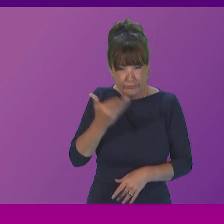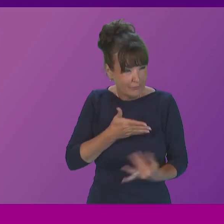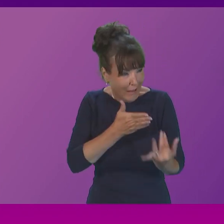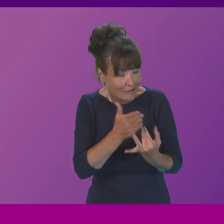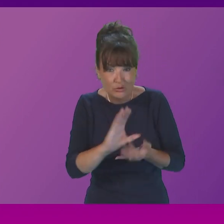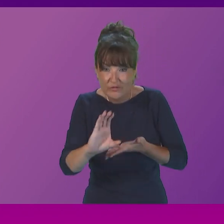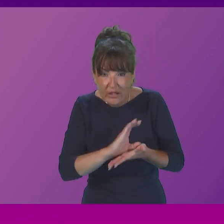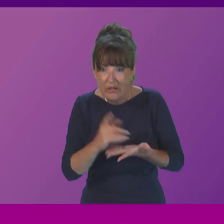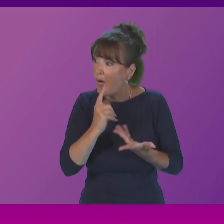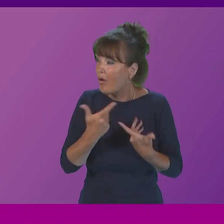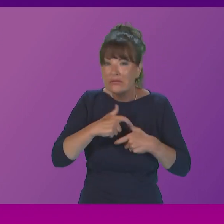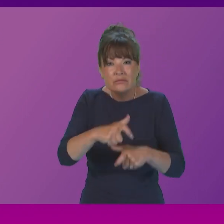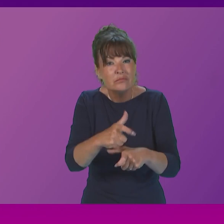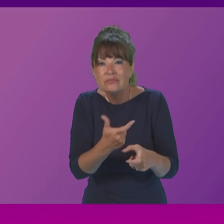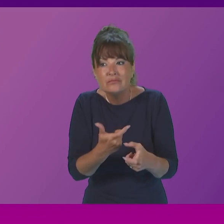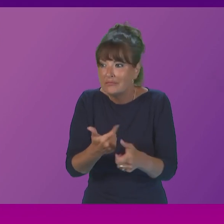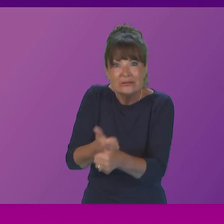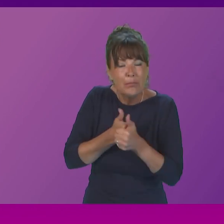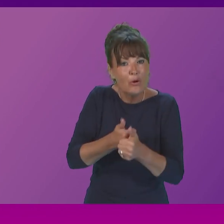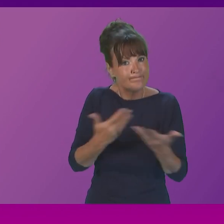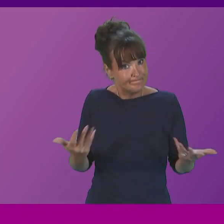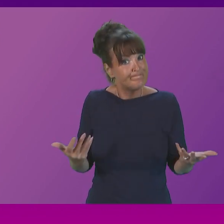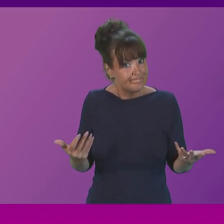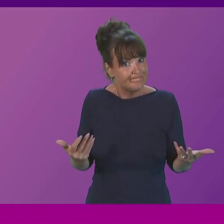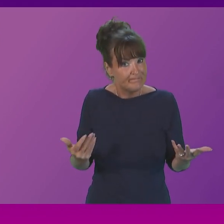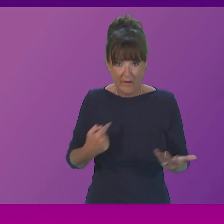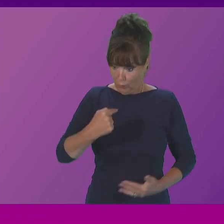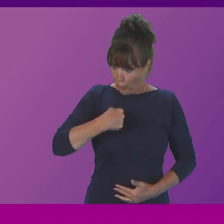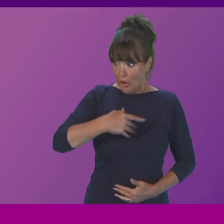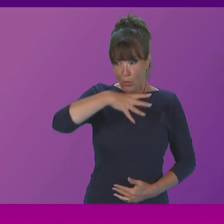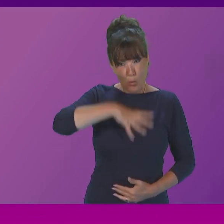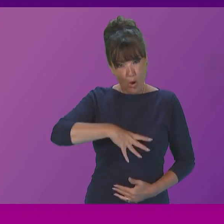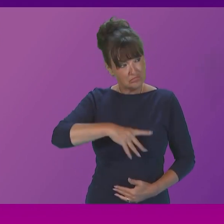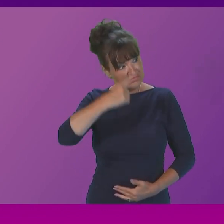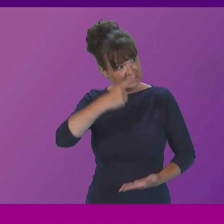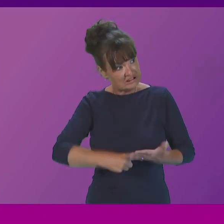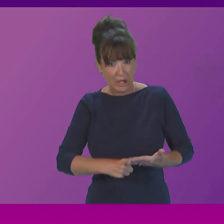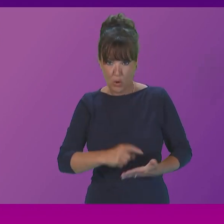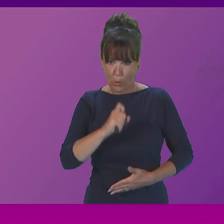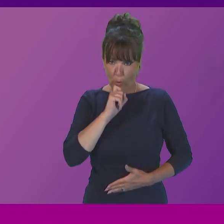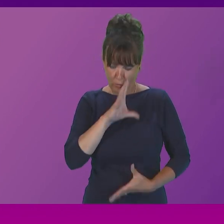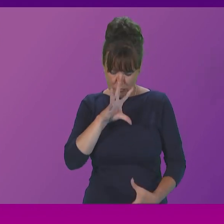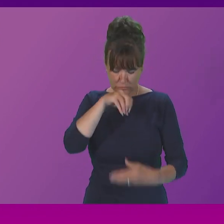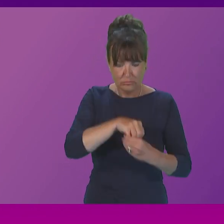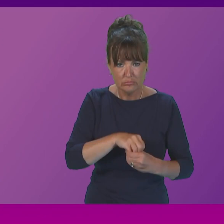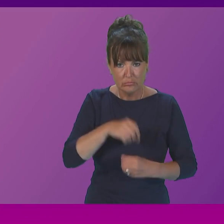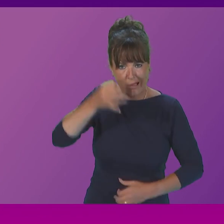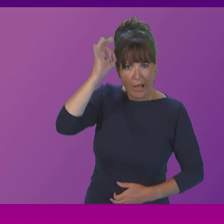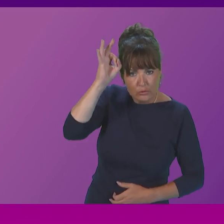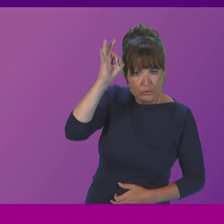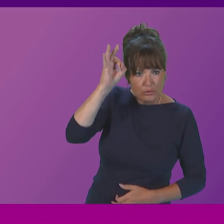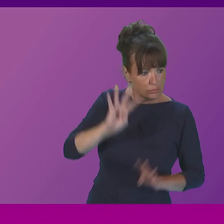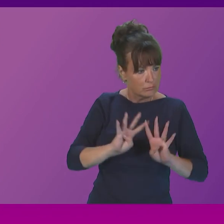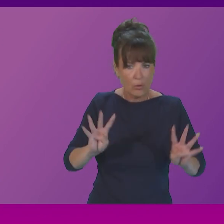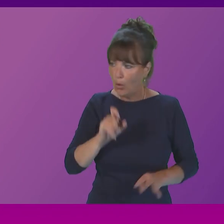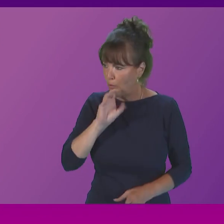resource. For us to make a difference in who gets to be in this chamber, in local council chambers, we have to